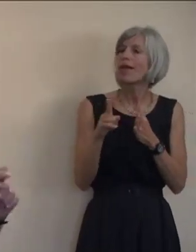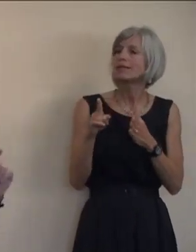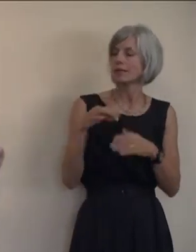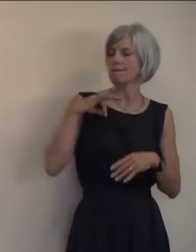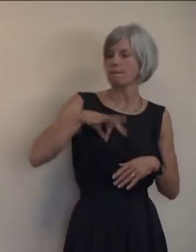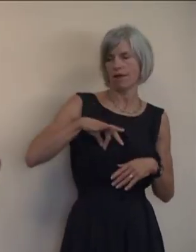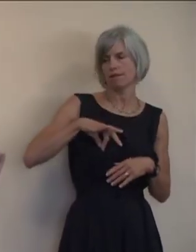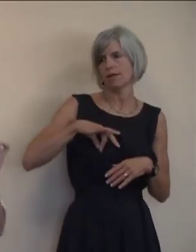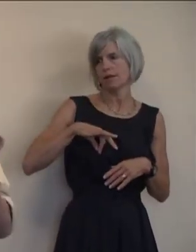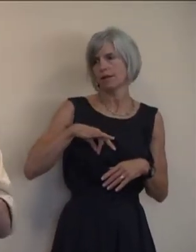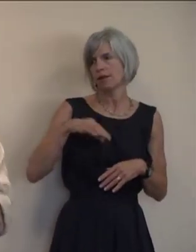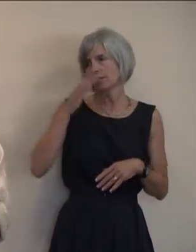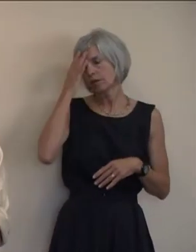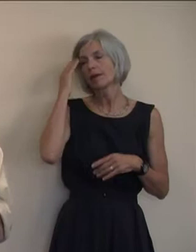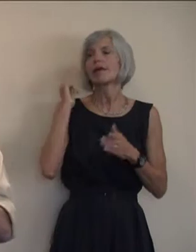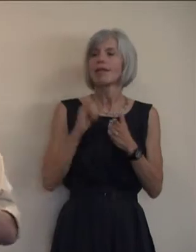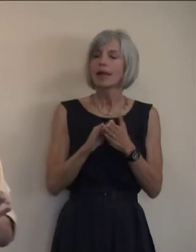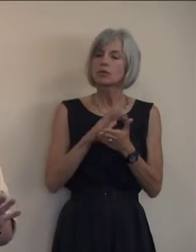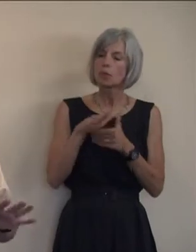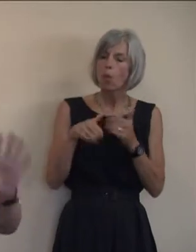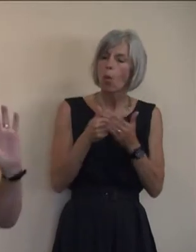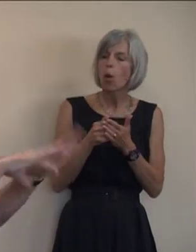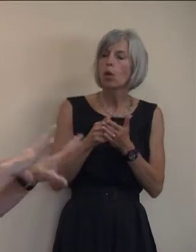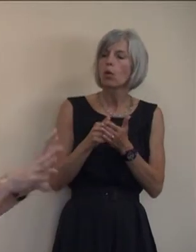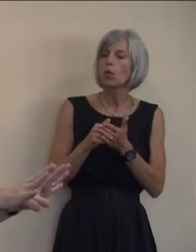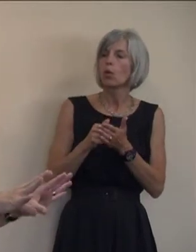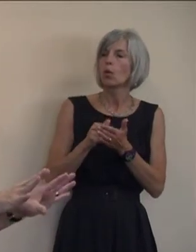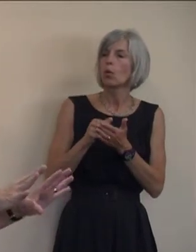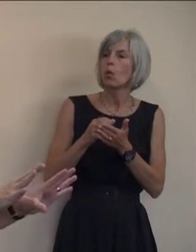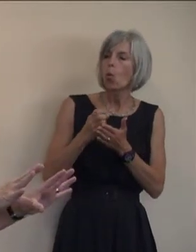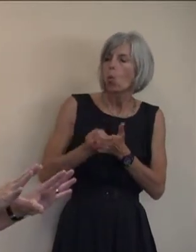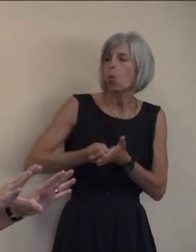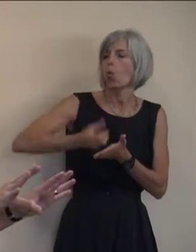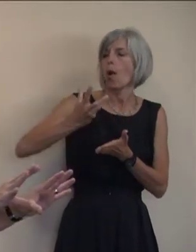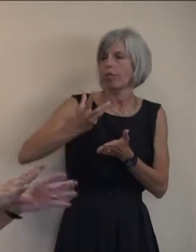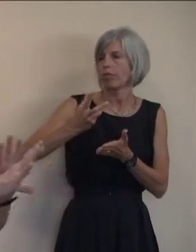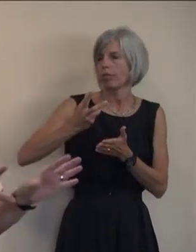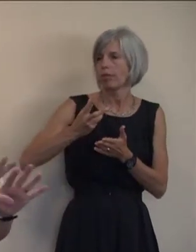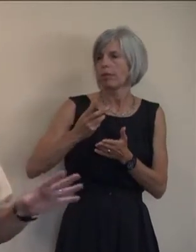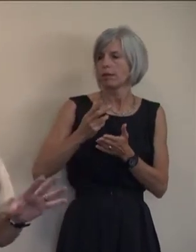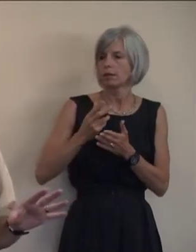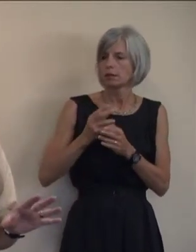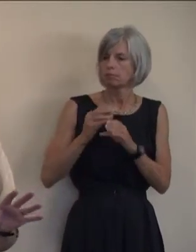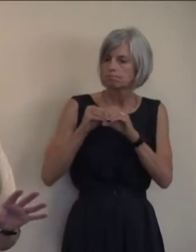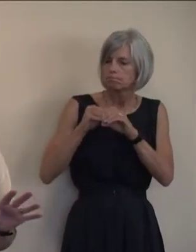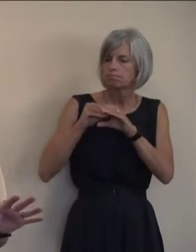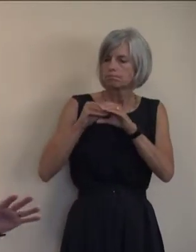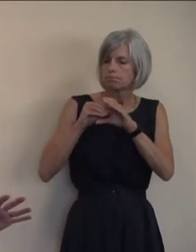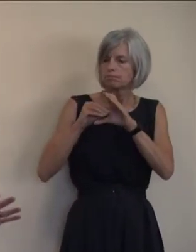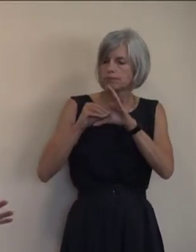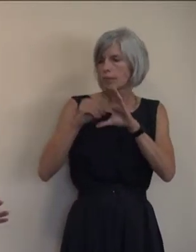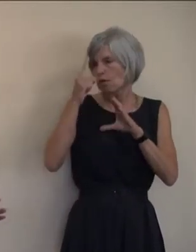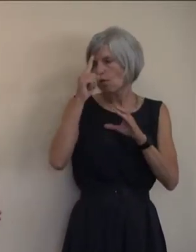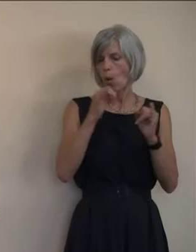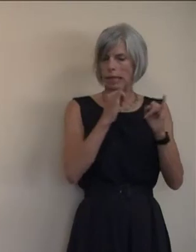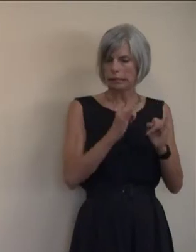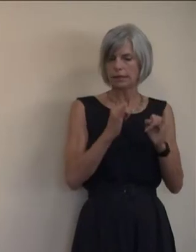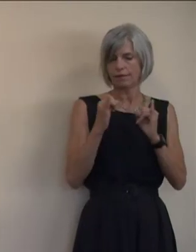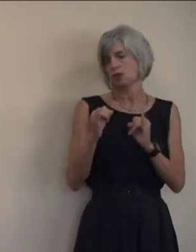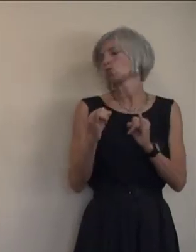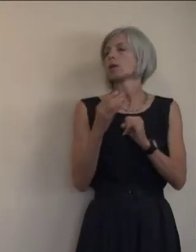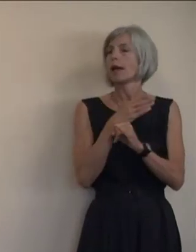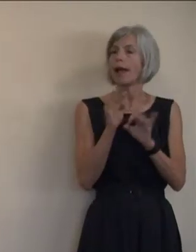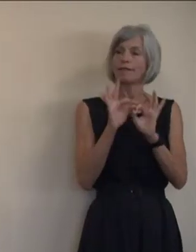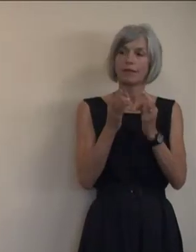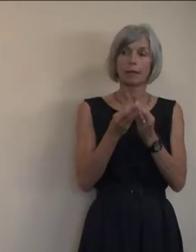that, wealth building for individuals and families, not corporations. That's a different story. All right? We're gonna